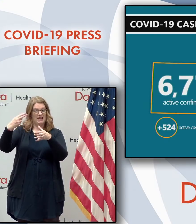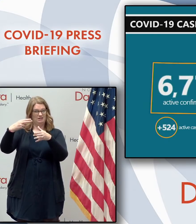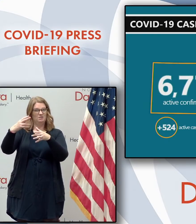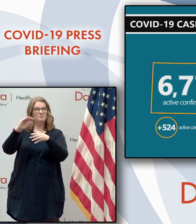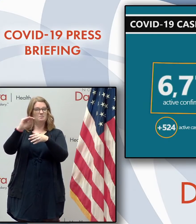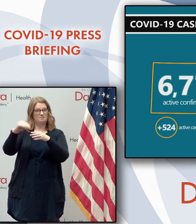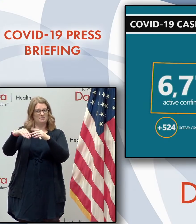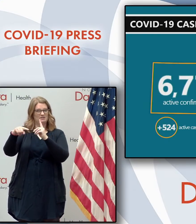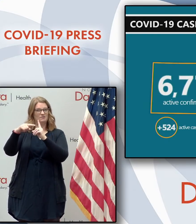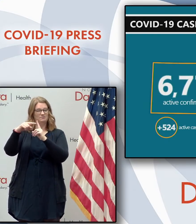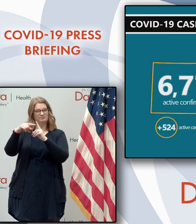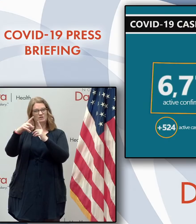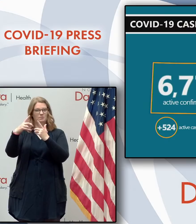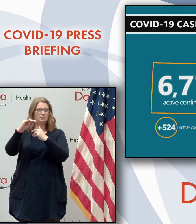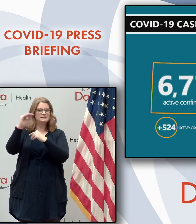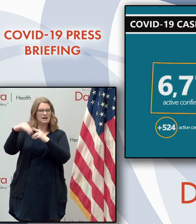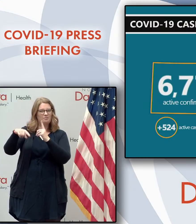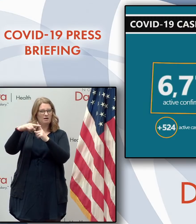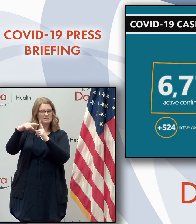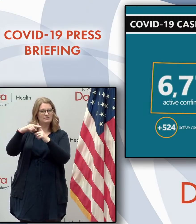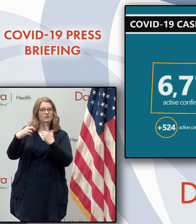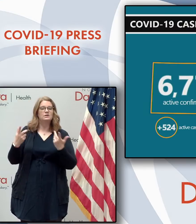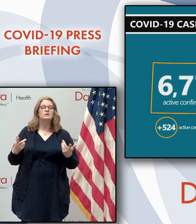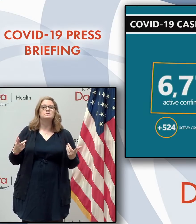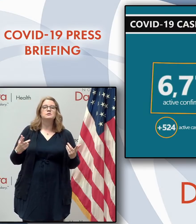who's, again, we're doing,